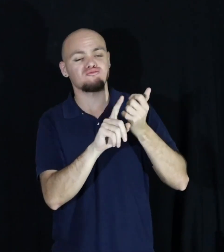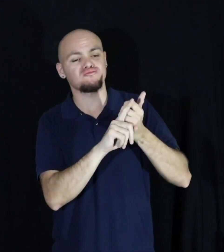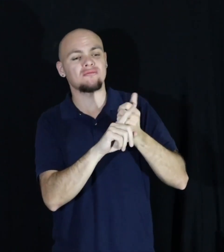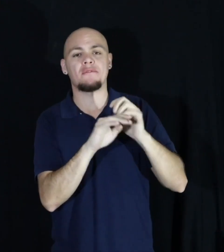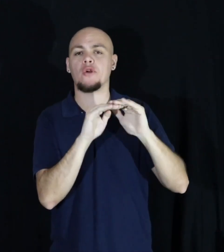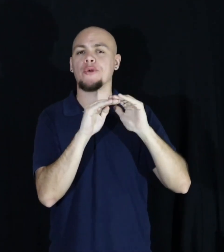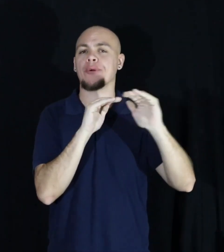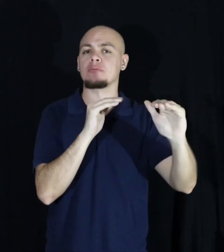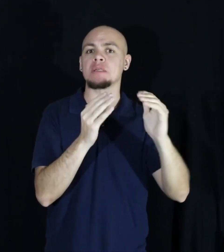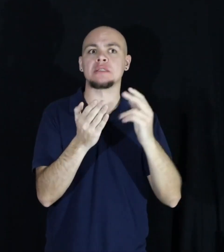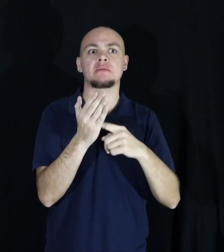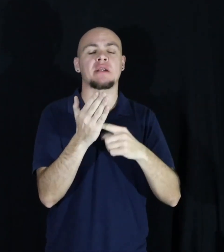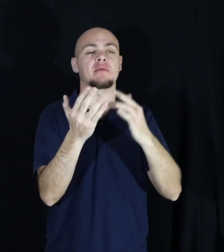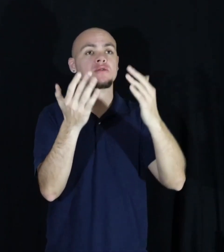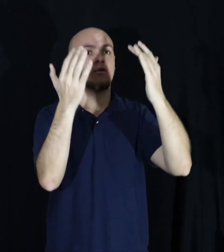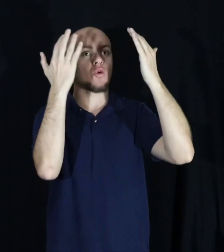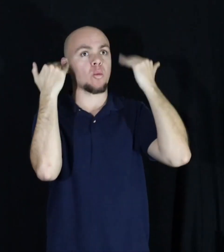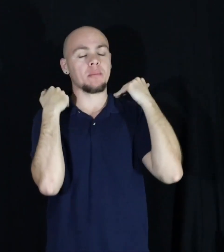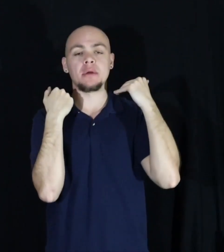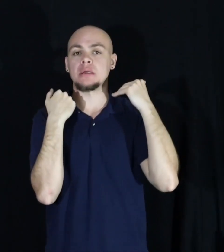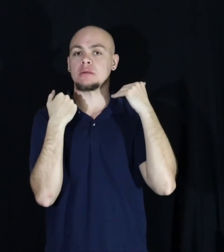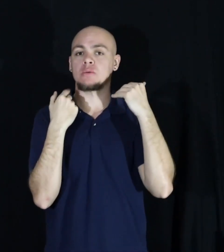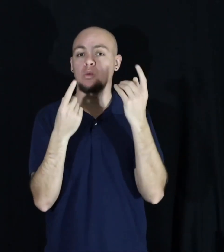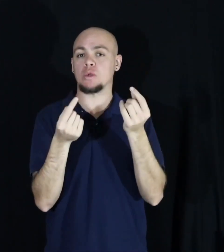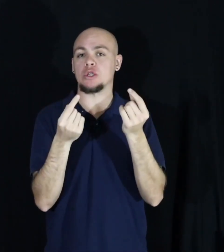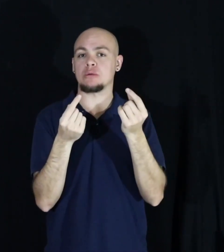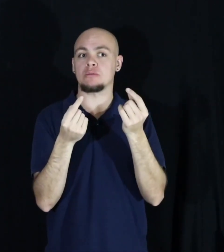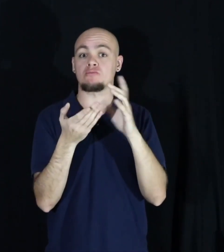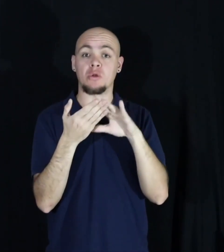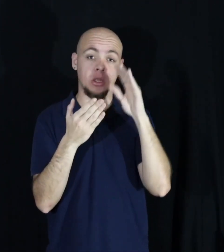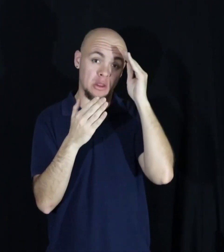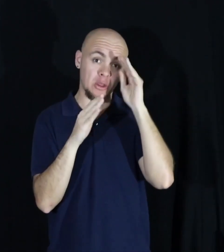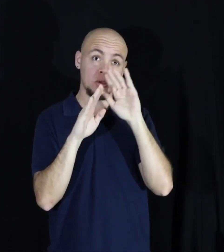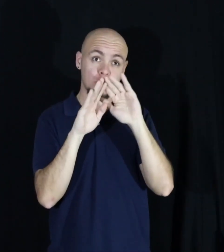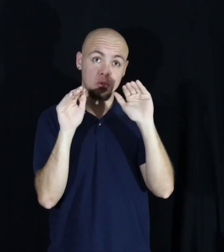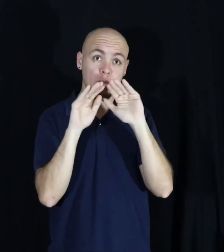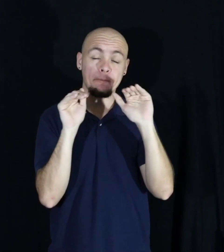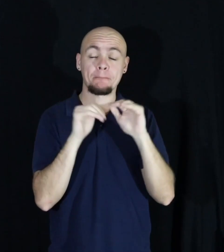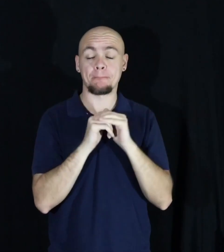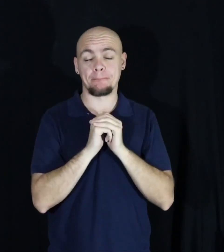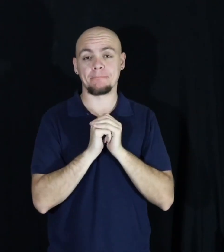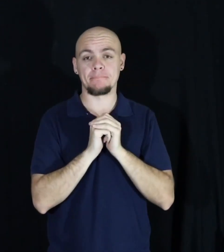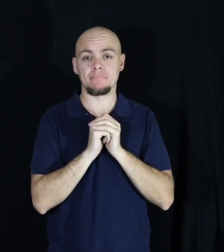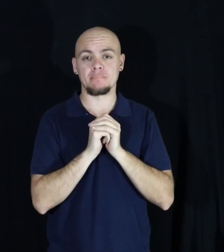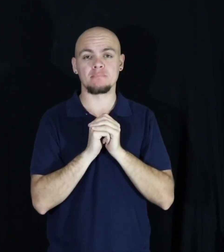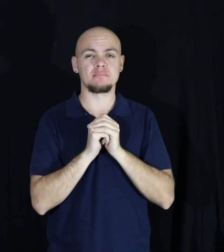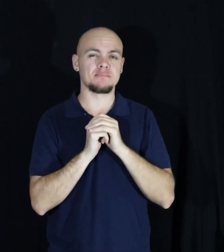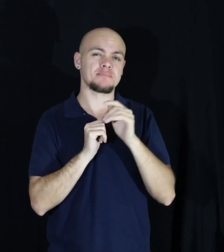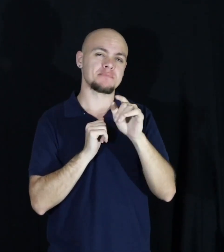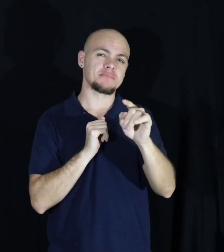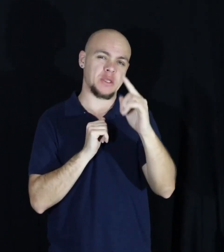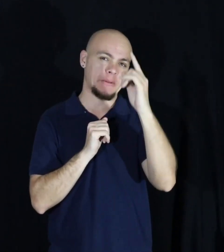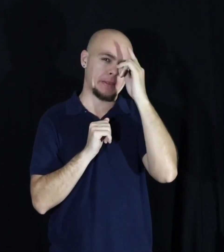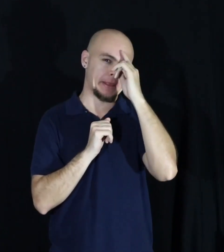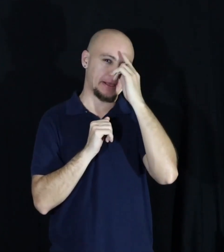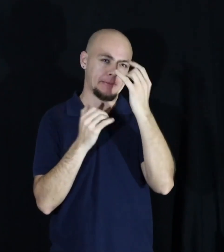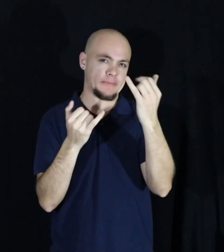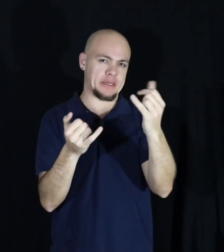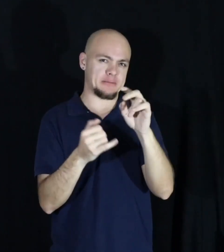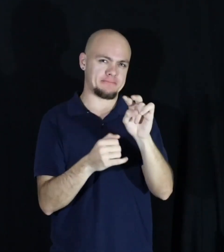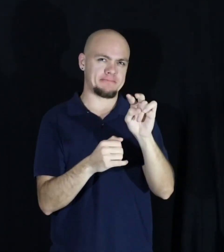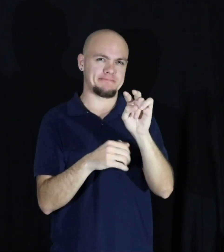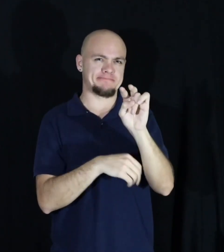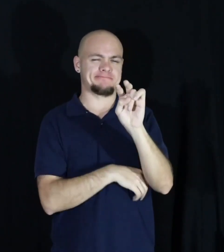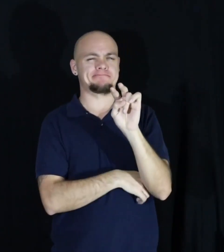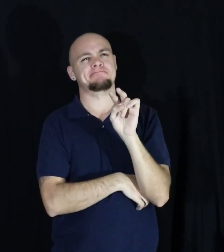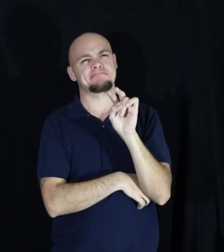sometimes it's overwhelming. All we can do is learn to swim. Now, I can see what you guys are thinking right now by your looks you're